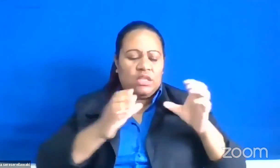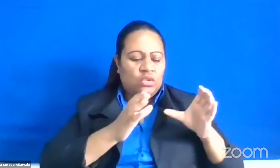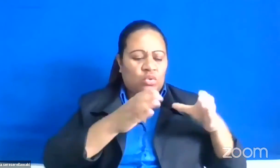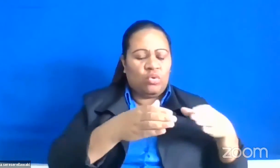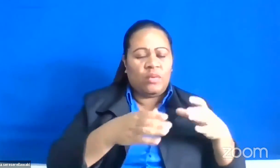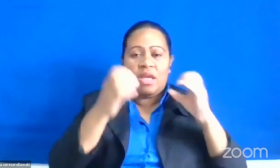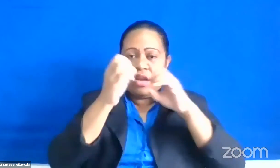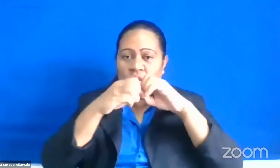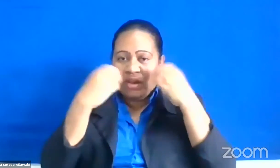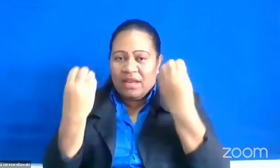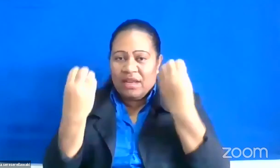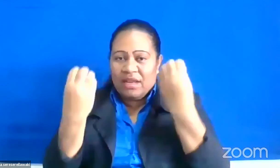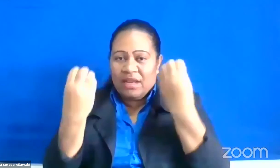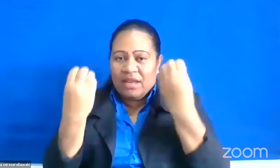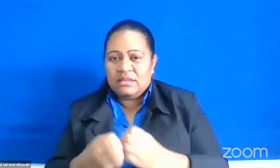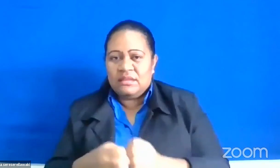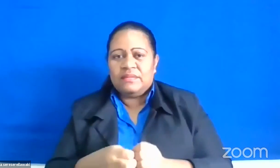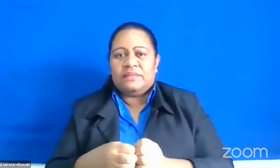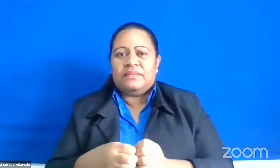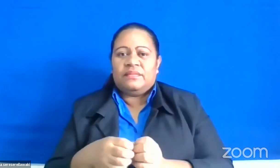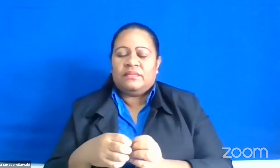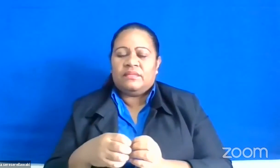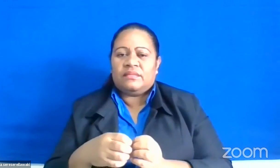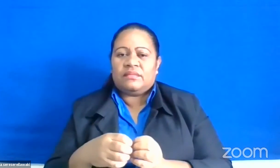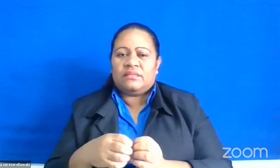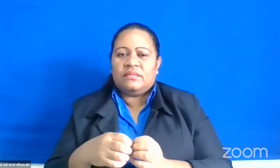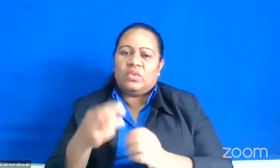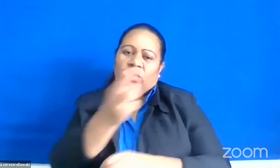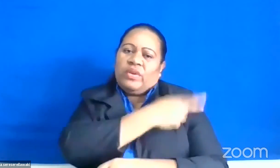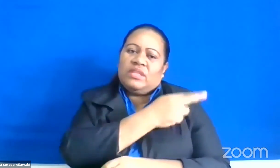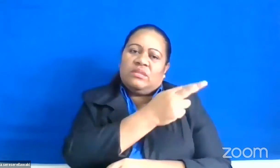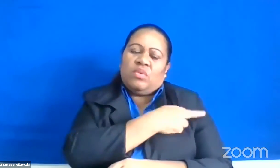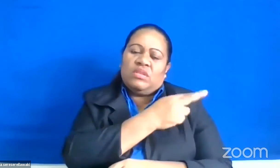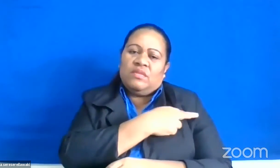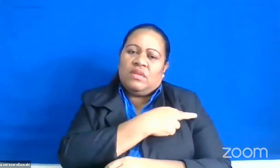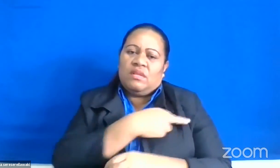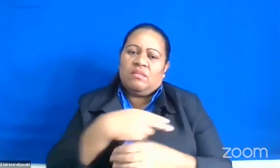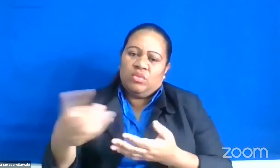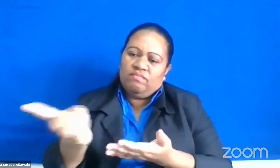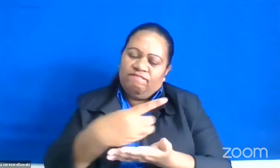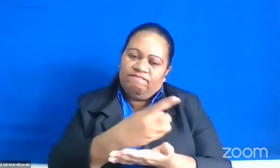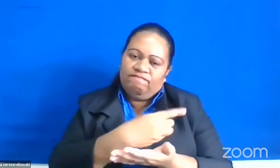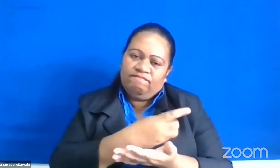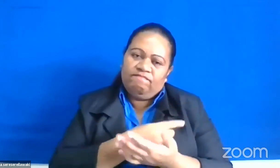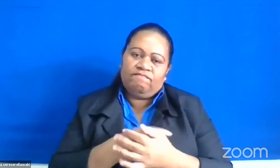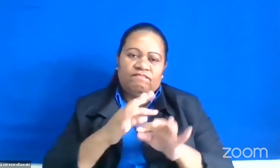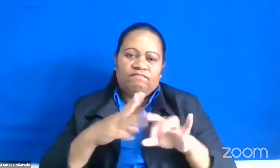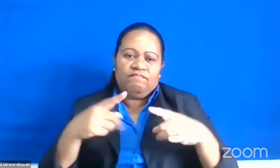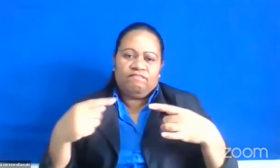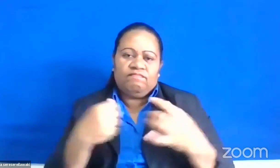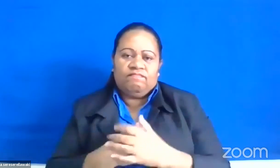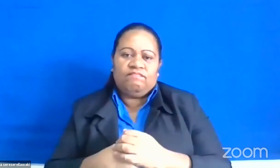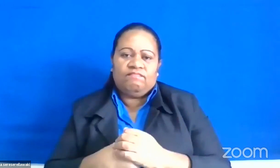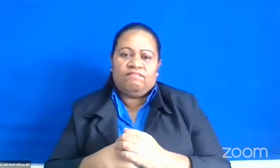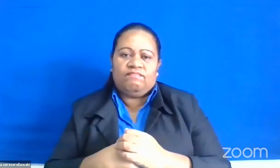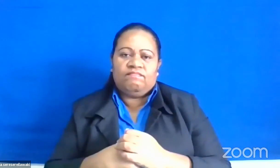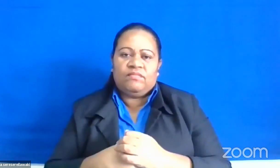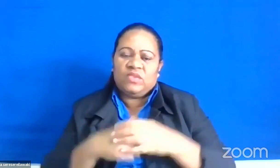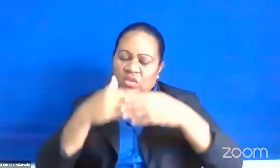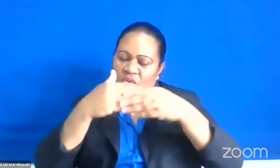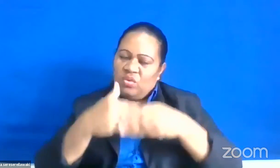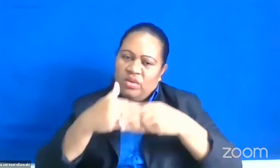that um that are responsible for documenting uh this there and and i must congratulate tuvalu for